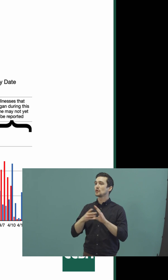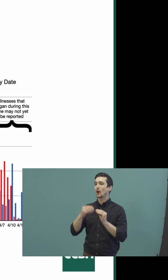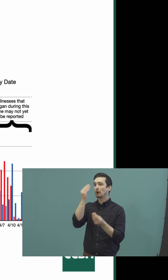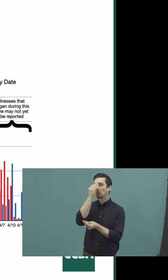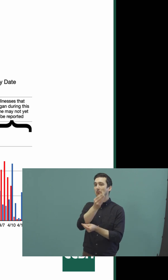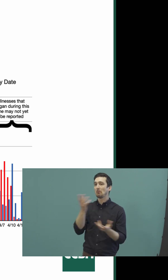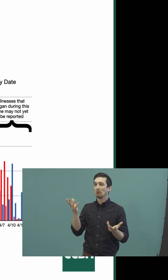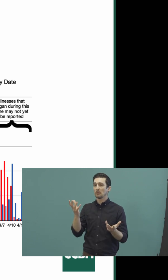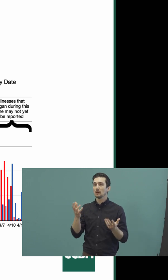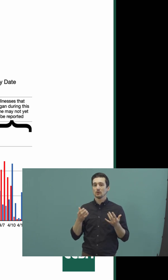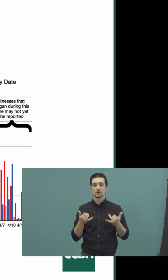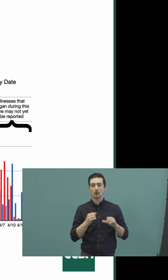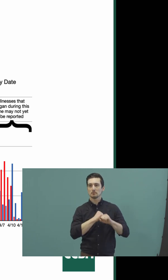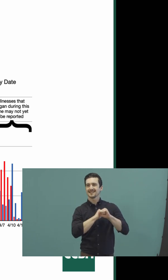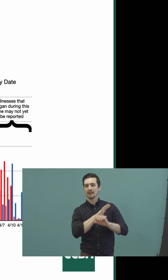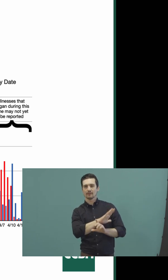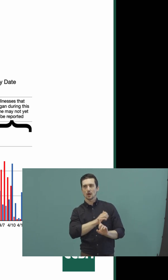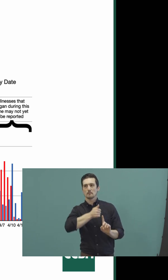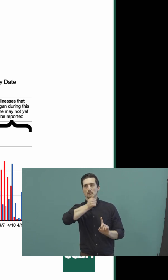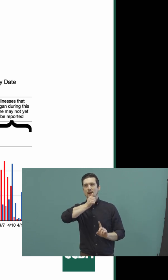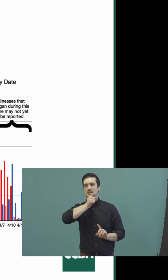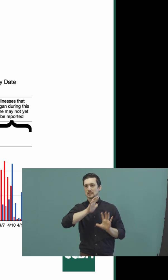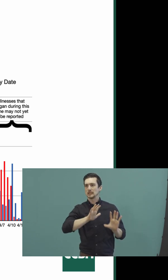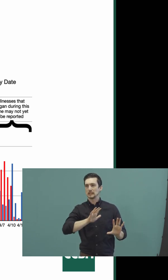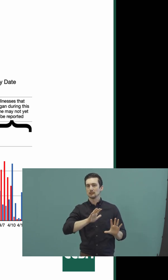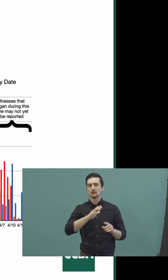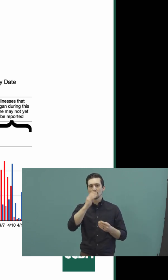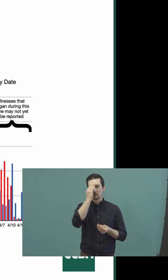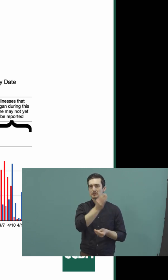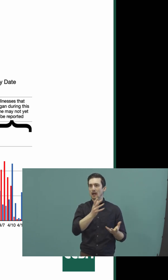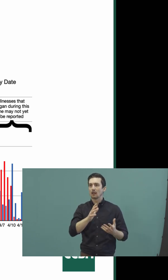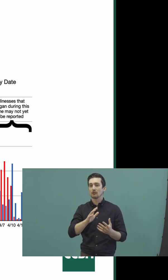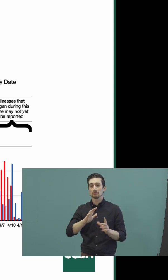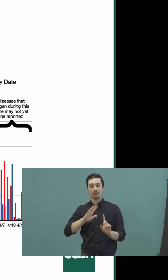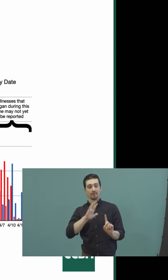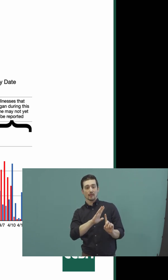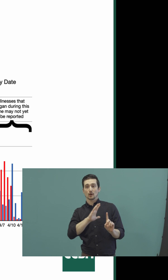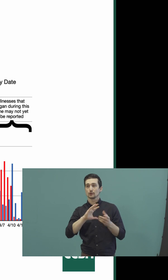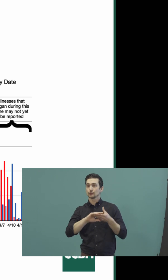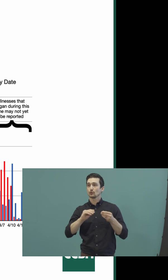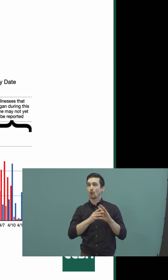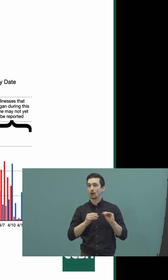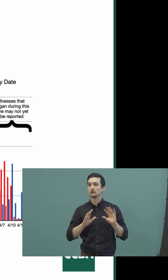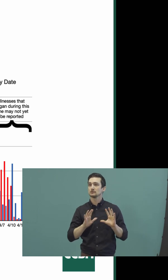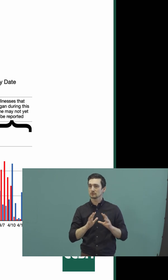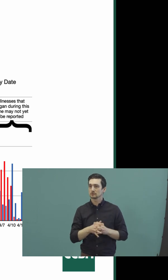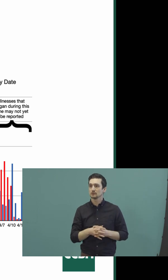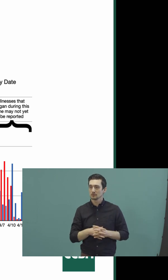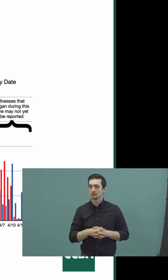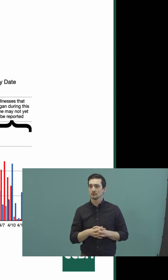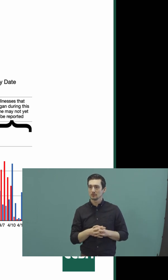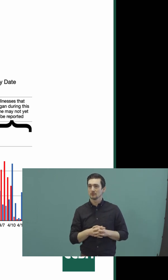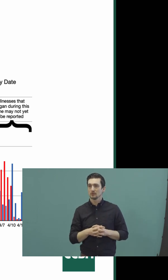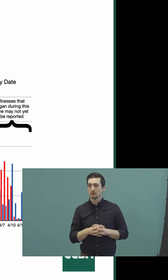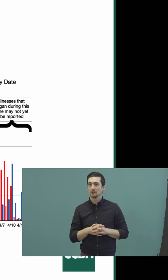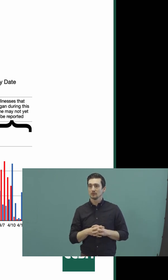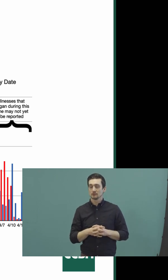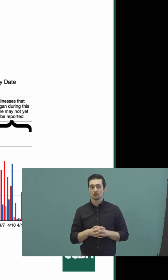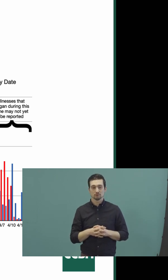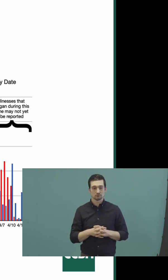And so we would love to continue to tell stories about our community as much as we feel strongly about